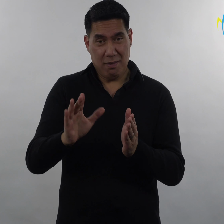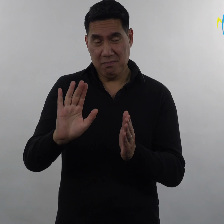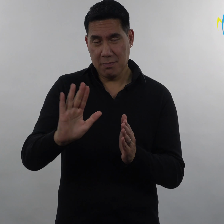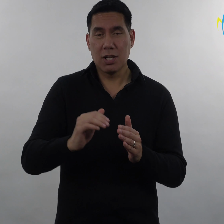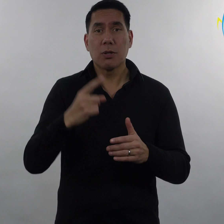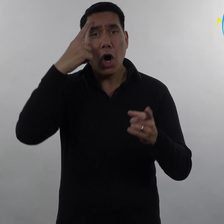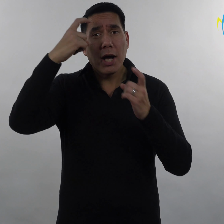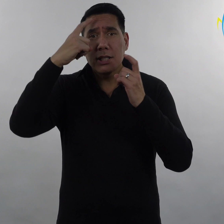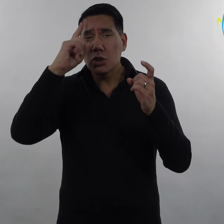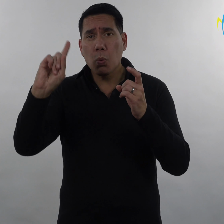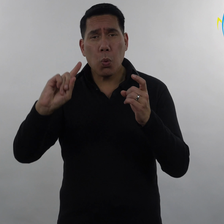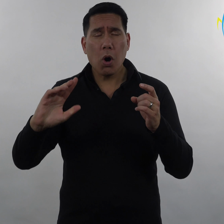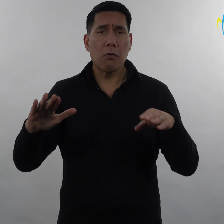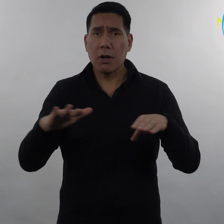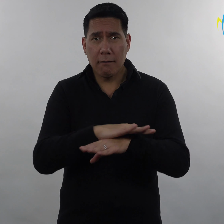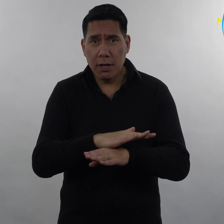most NDIS planning meetings will cover.